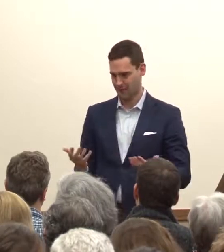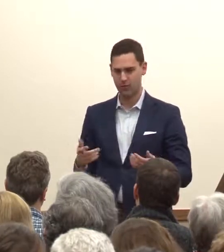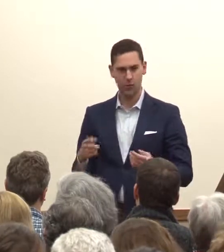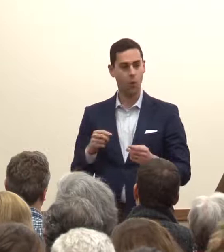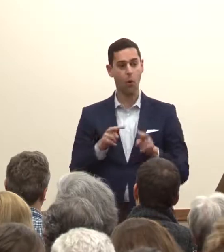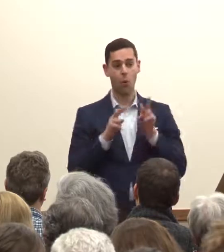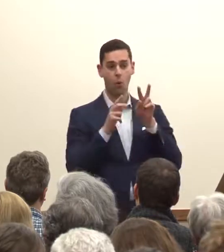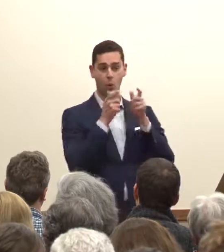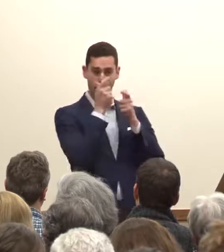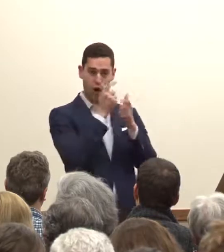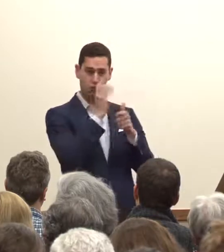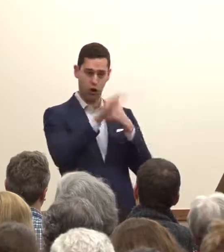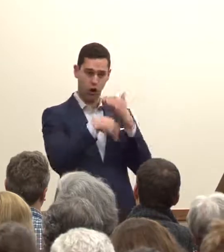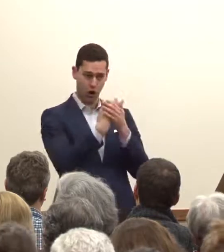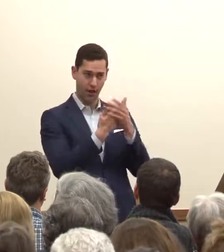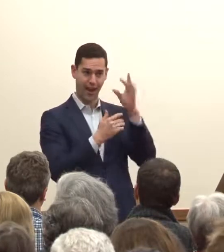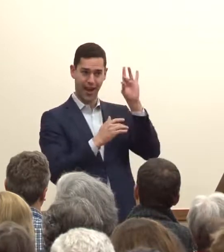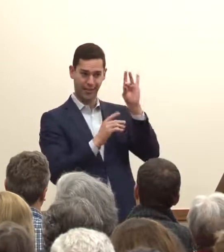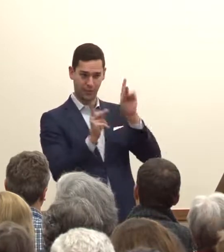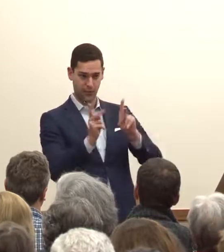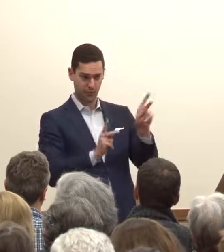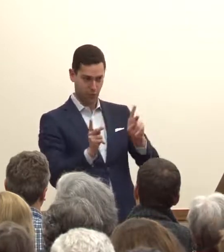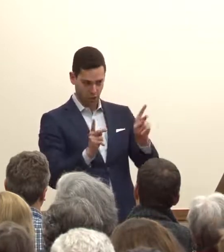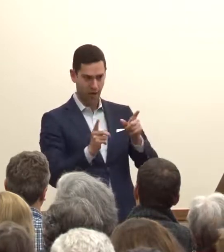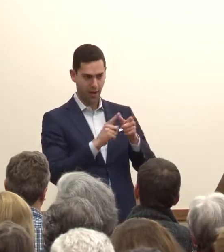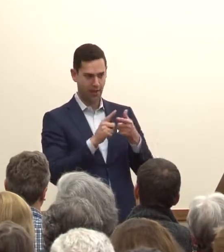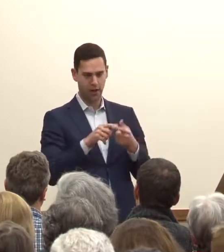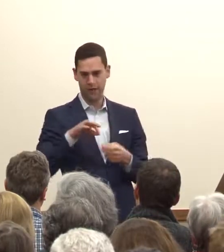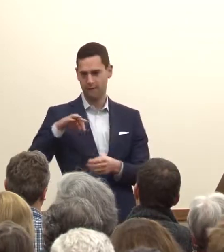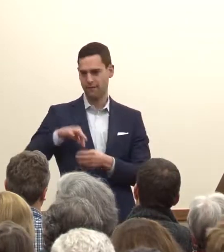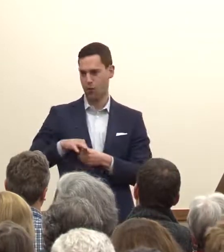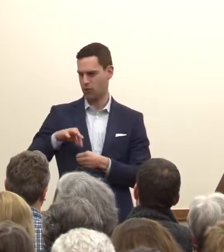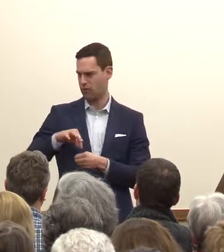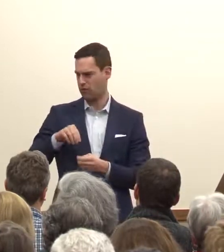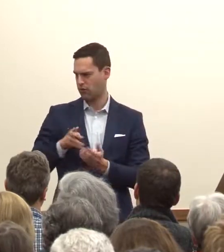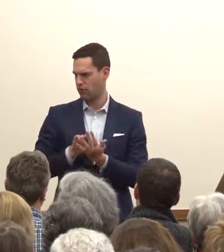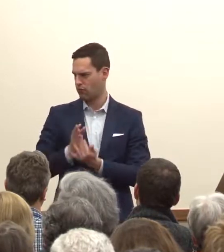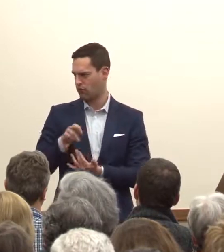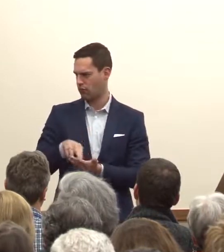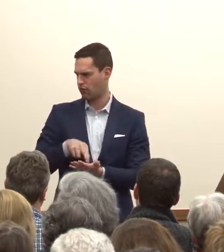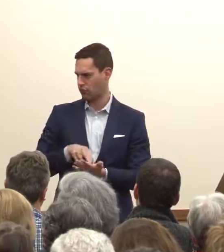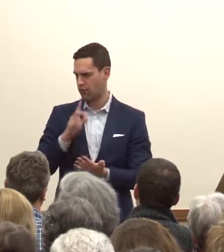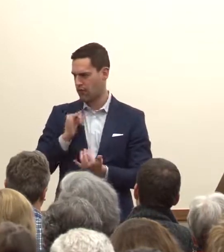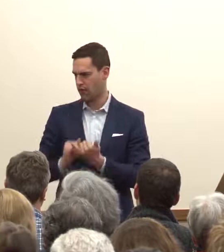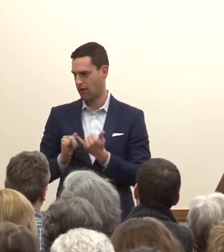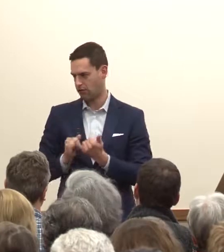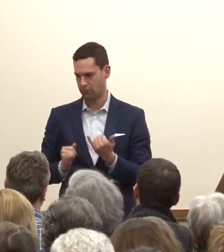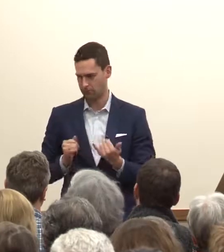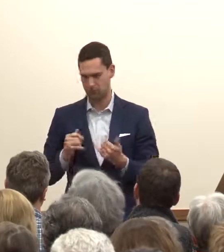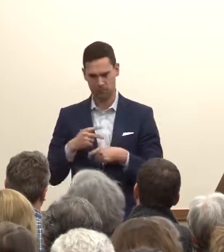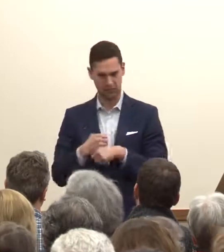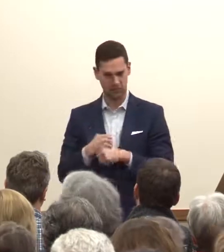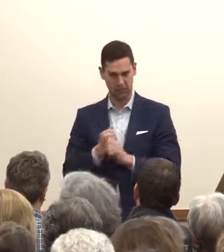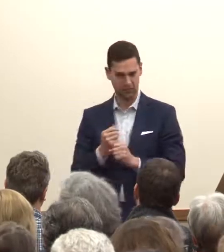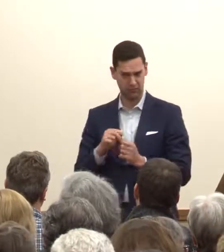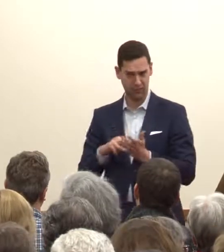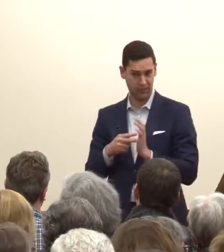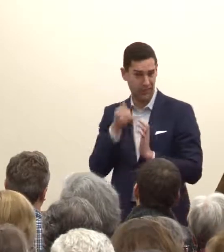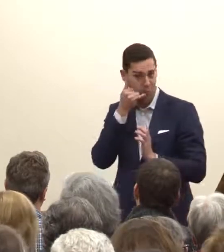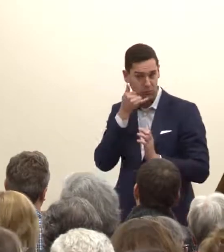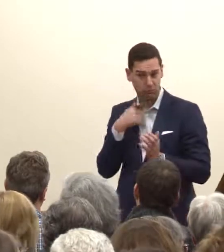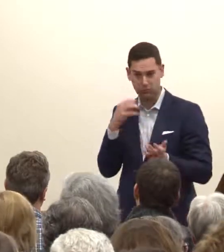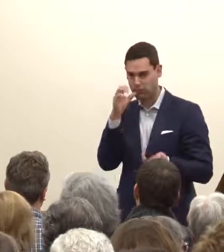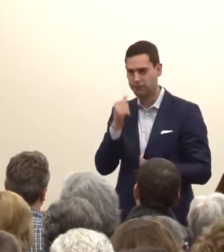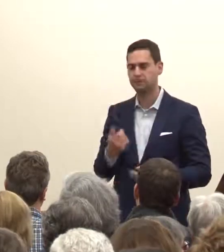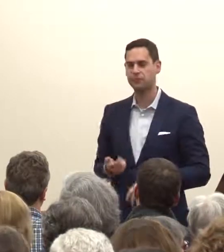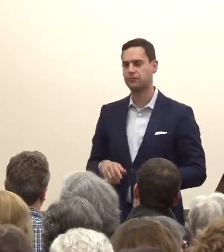your judgments, and then register one at the end. Now, the other ones of our judges, we have a very